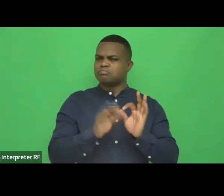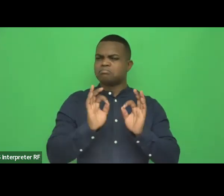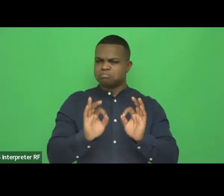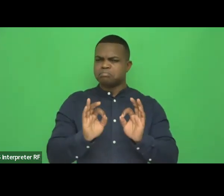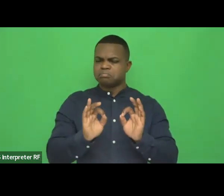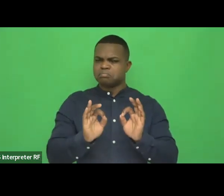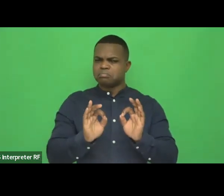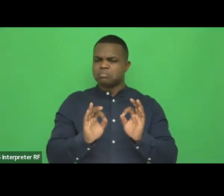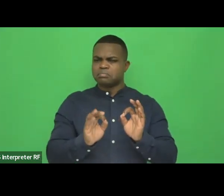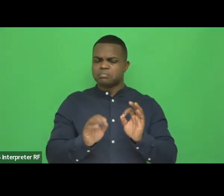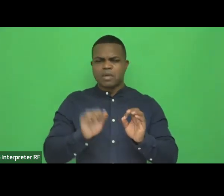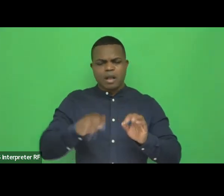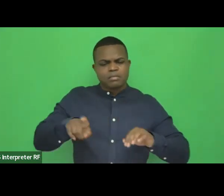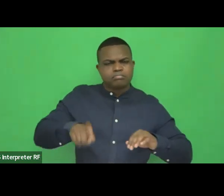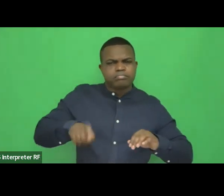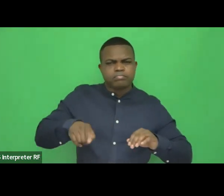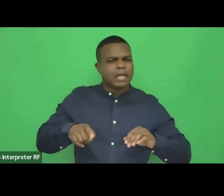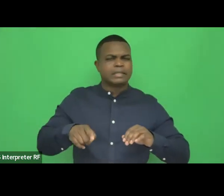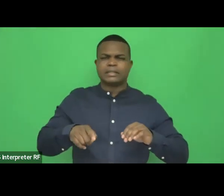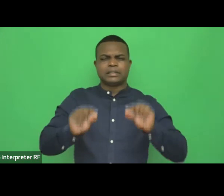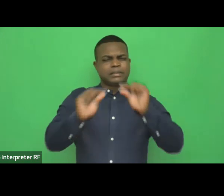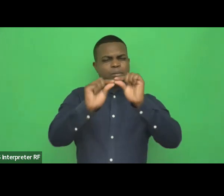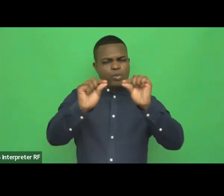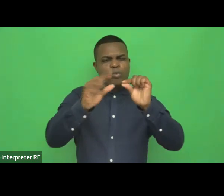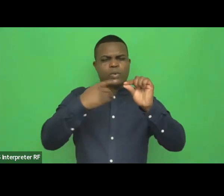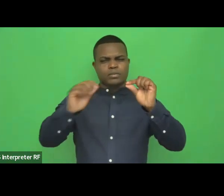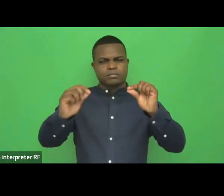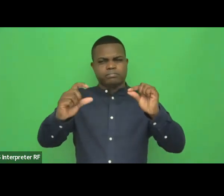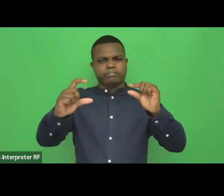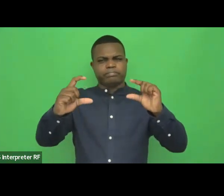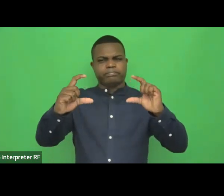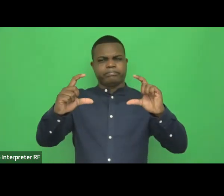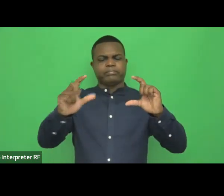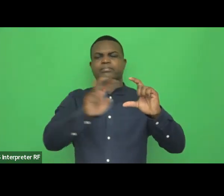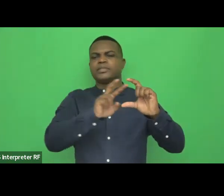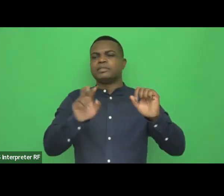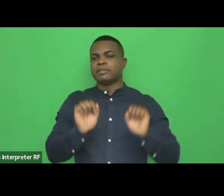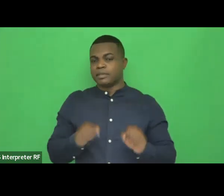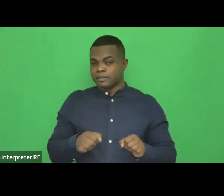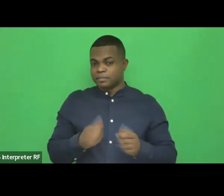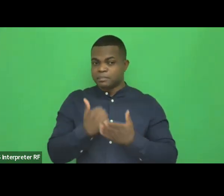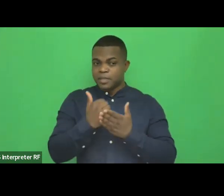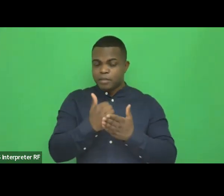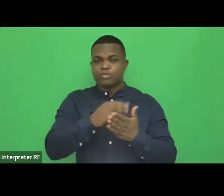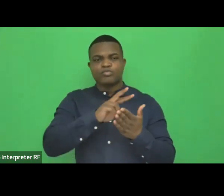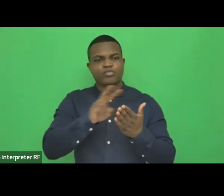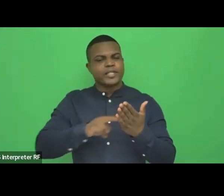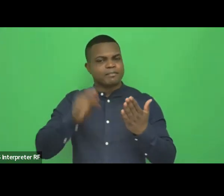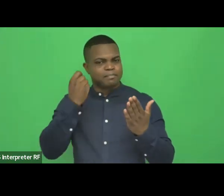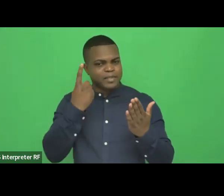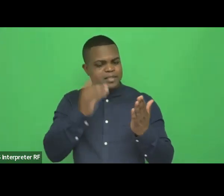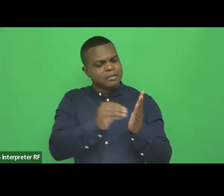Colours and contrast can also be critical, and accessible publishing technologies will allow for a variety of